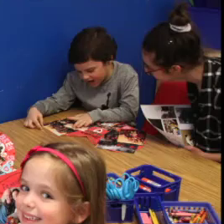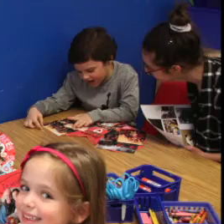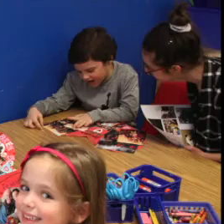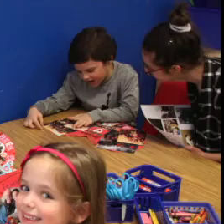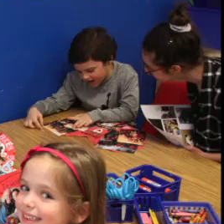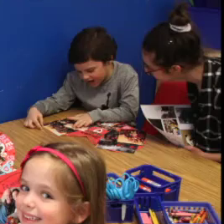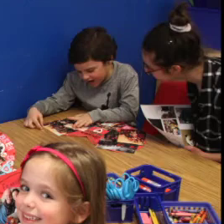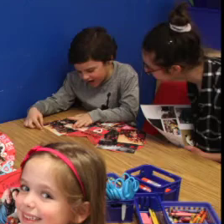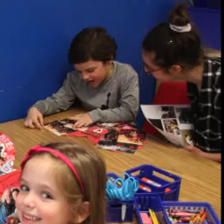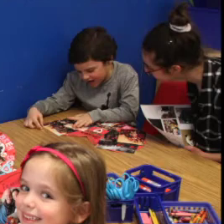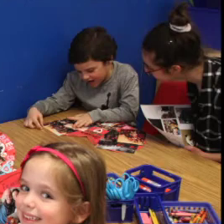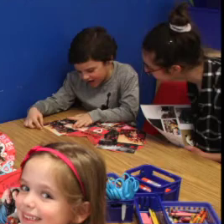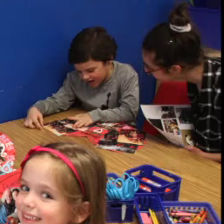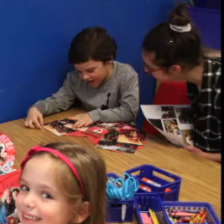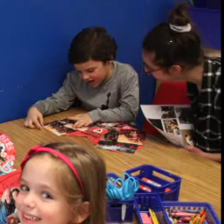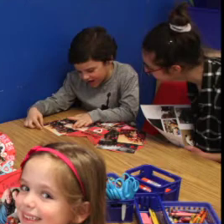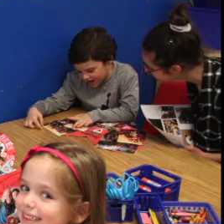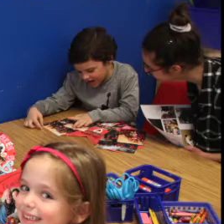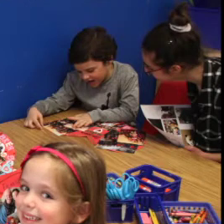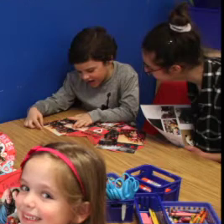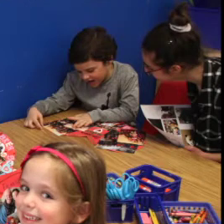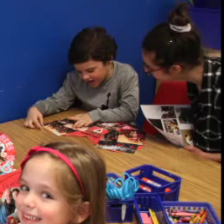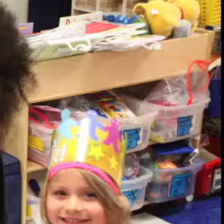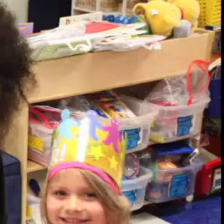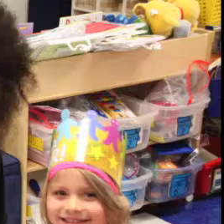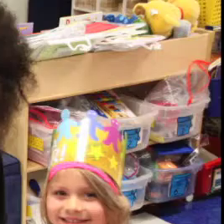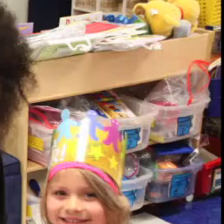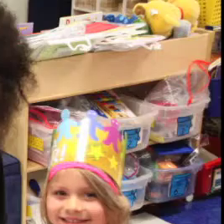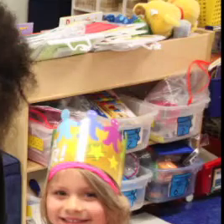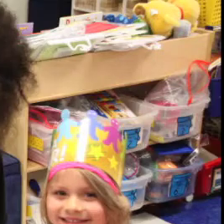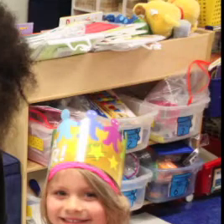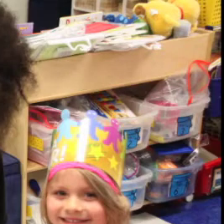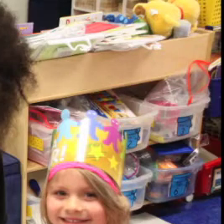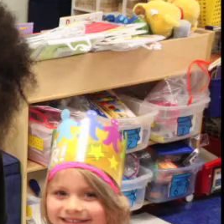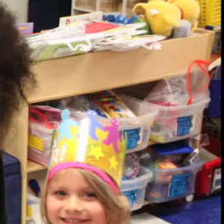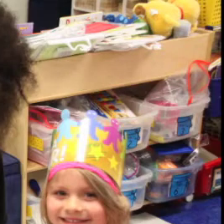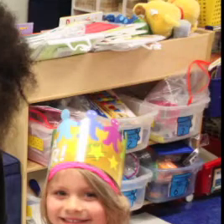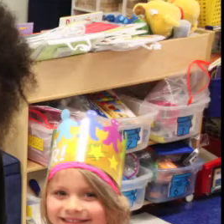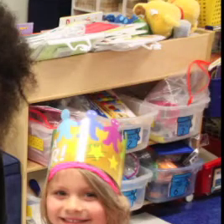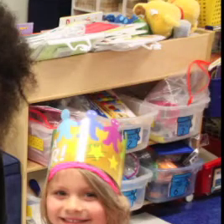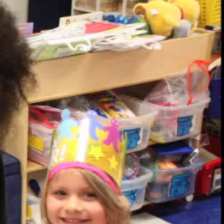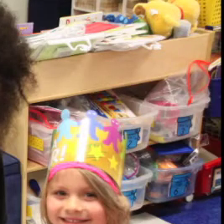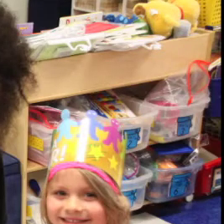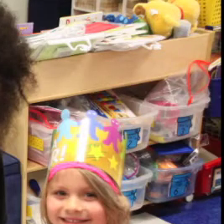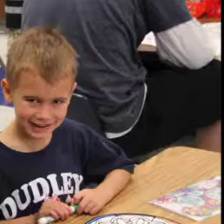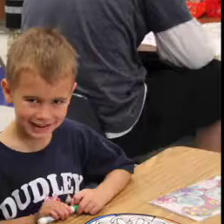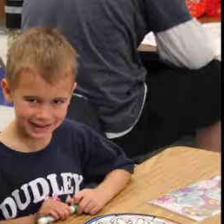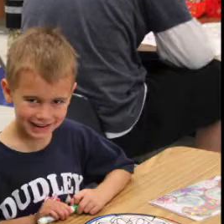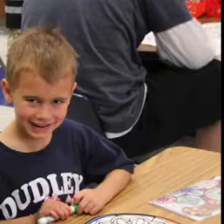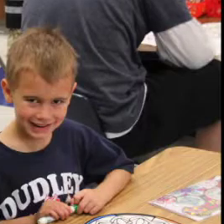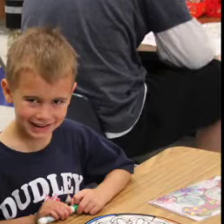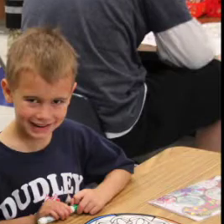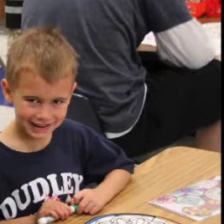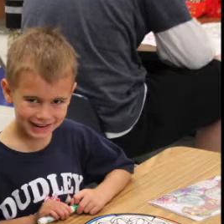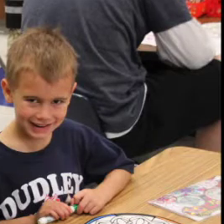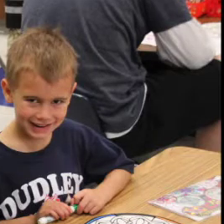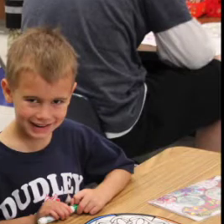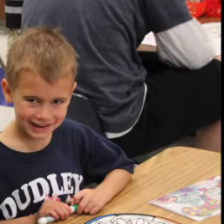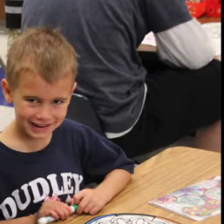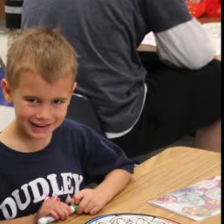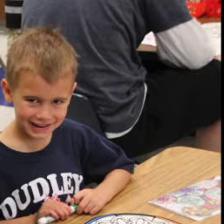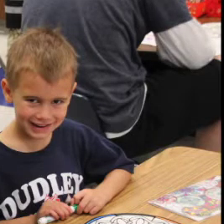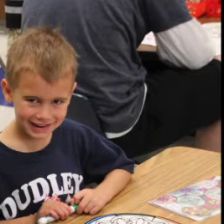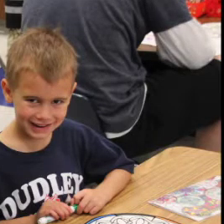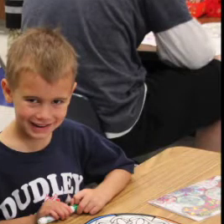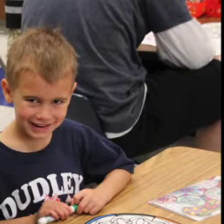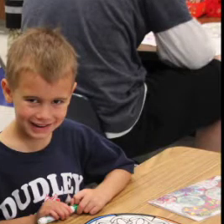Fairport is a very special place because of how we embrace the ideals of brotherhood and sisterhood. Nobody does it the way we do it